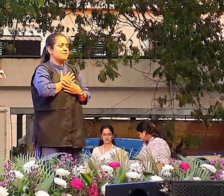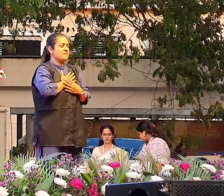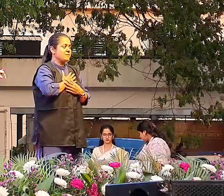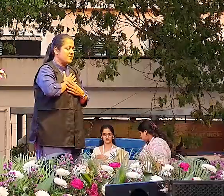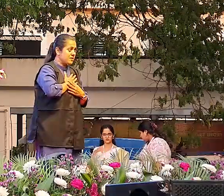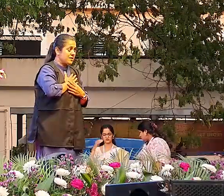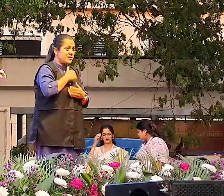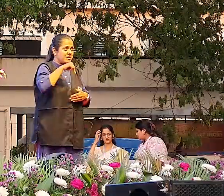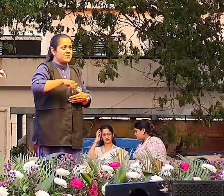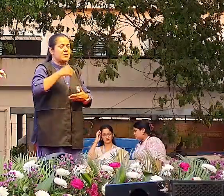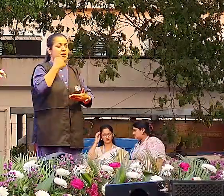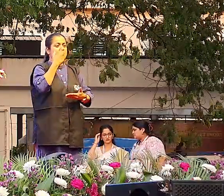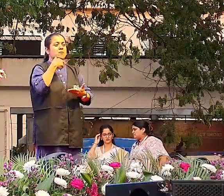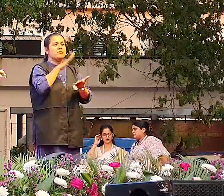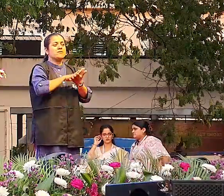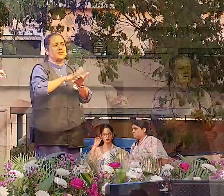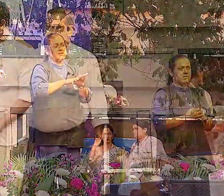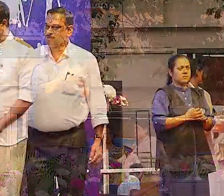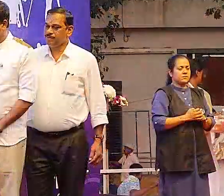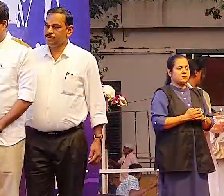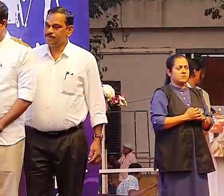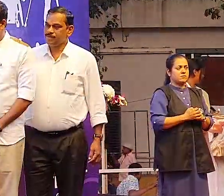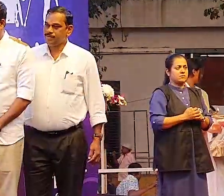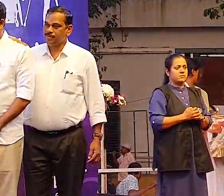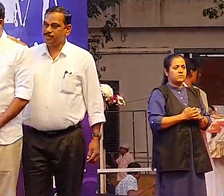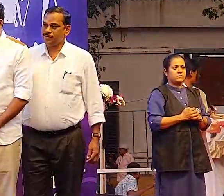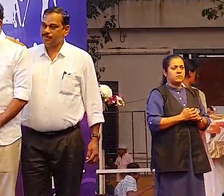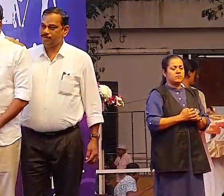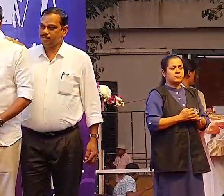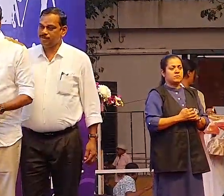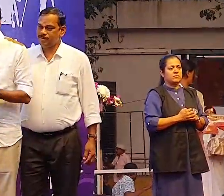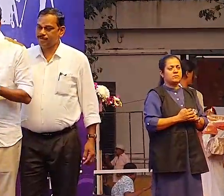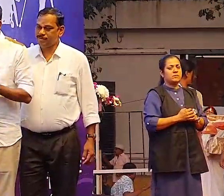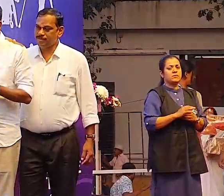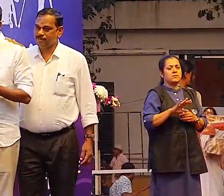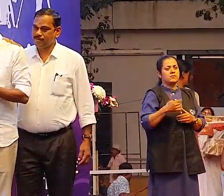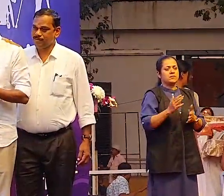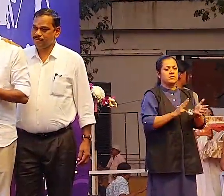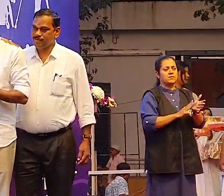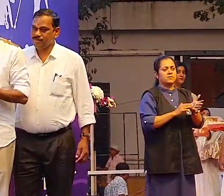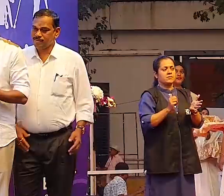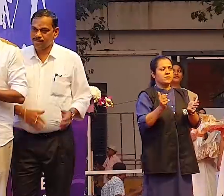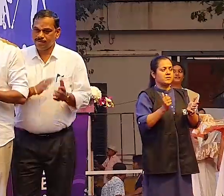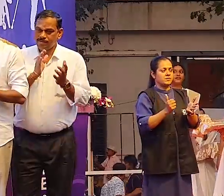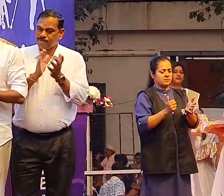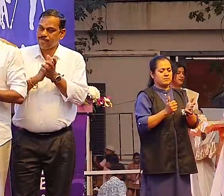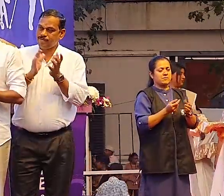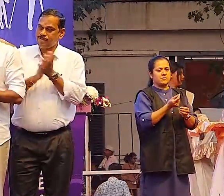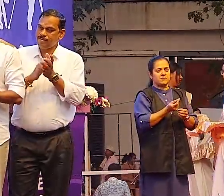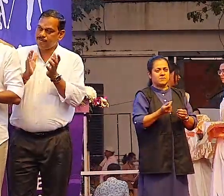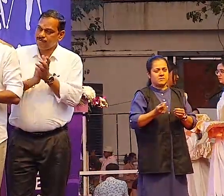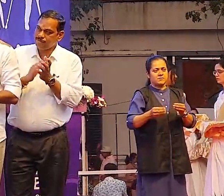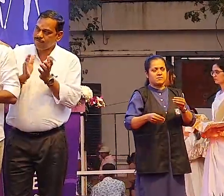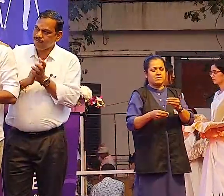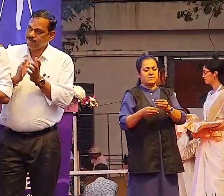is Purple Fest mein hardik swagat karta hoon. So we have the Chief Minister of Goa lighting the